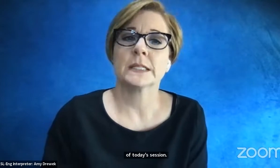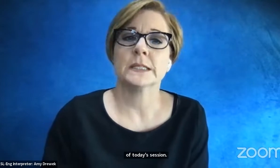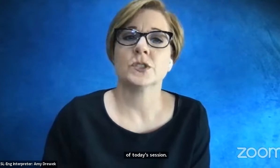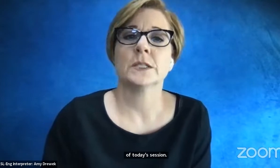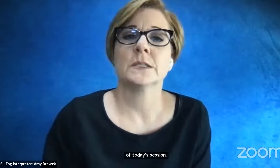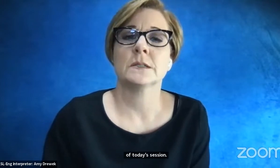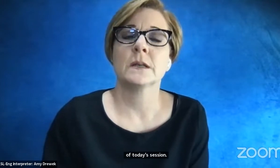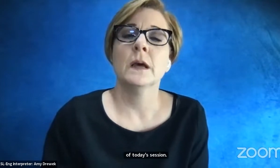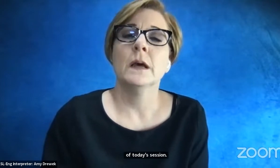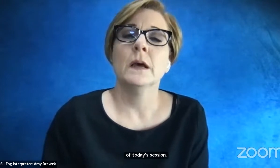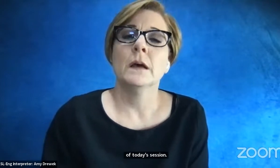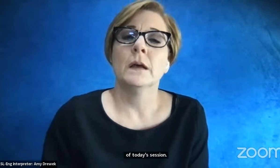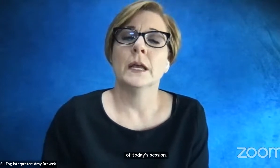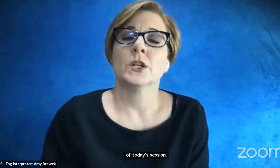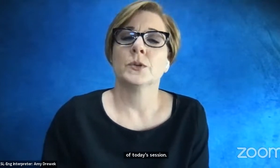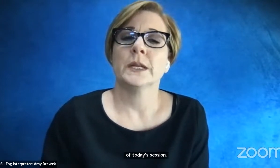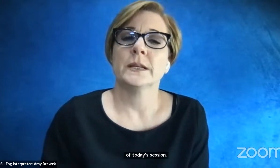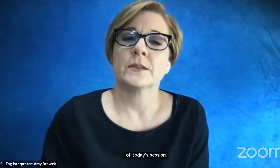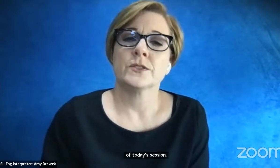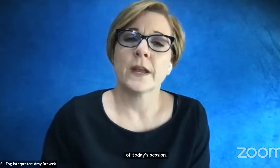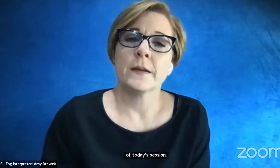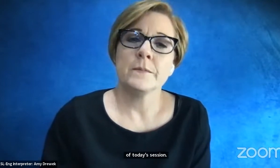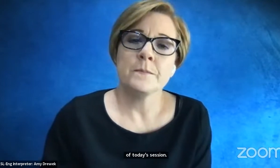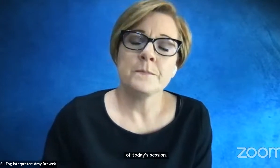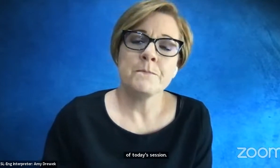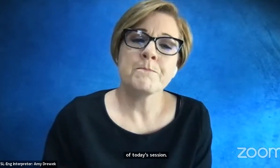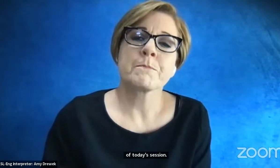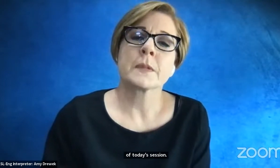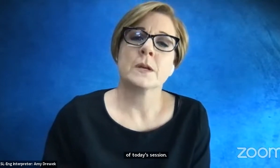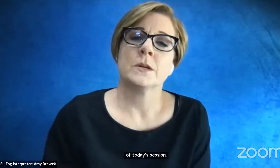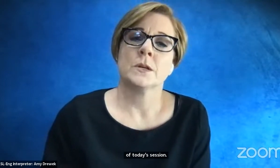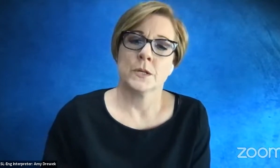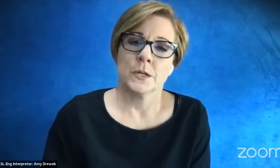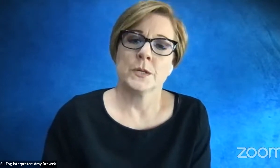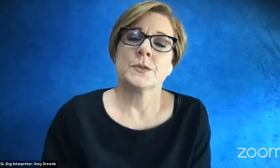with specific additions included yesterday.